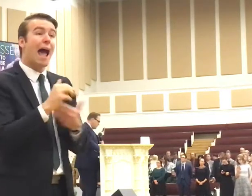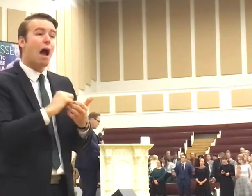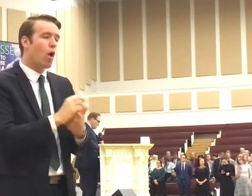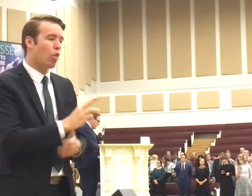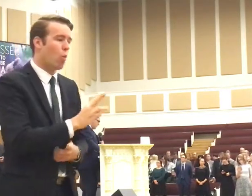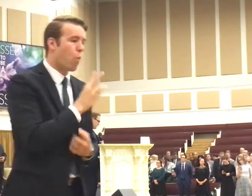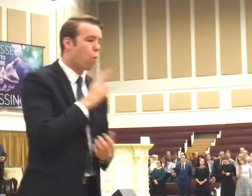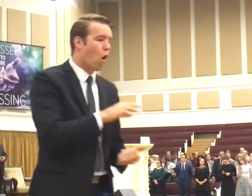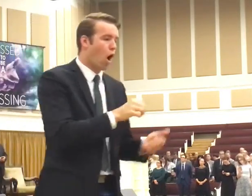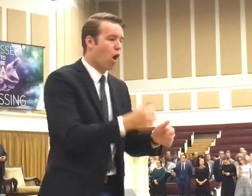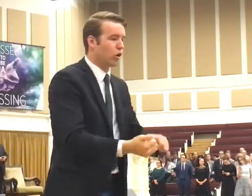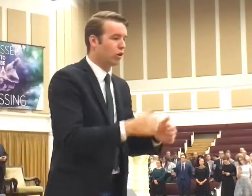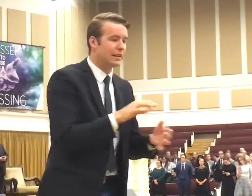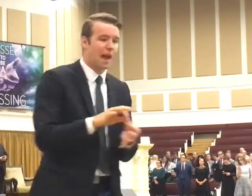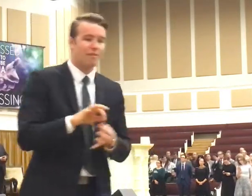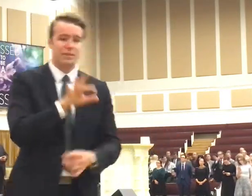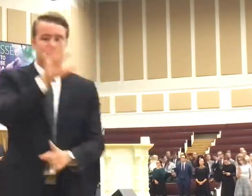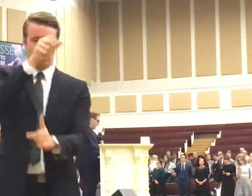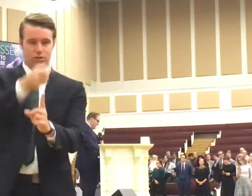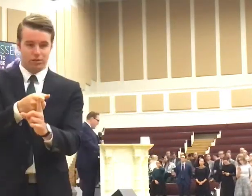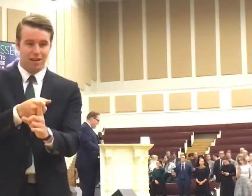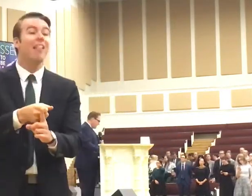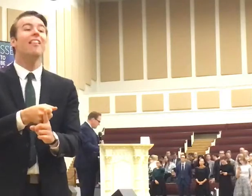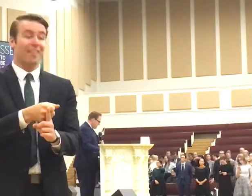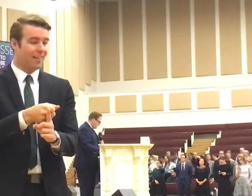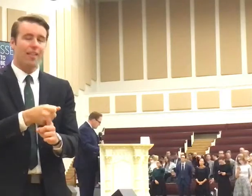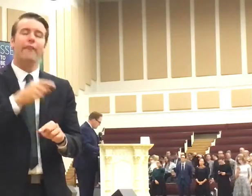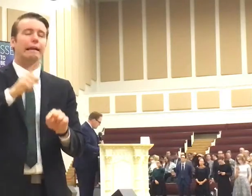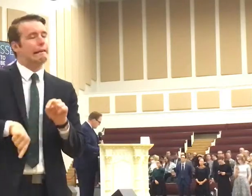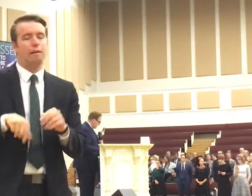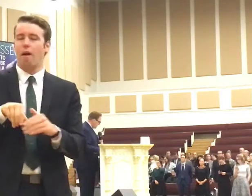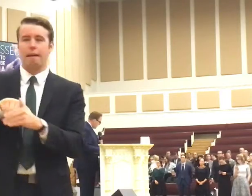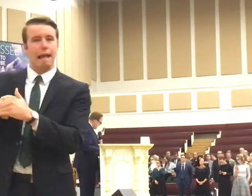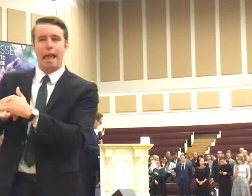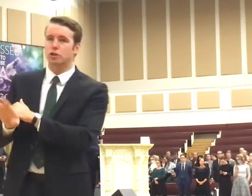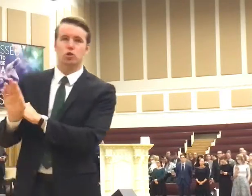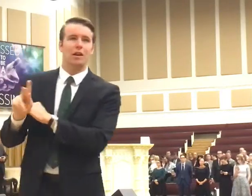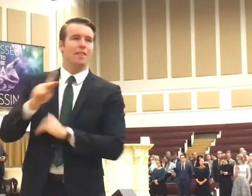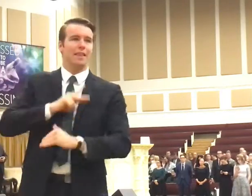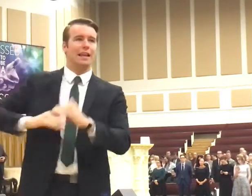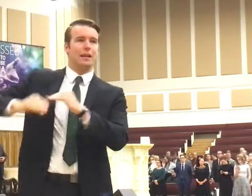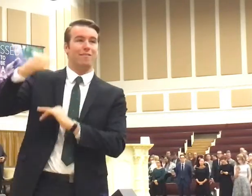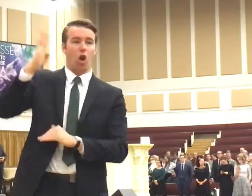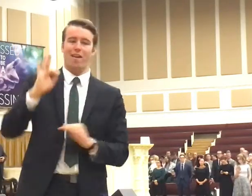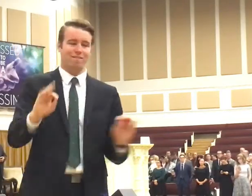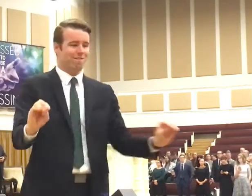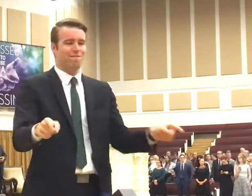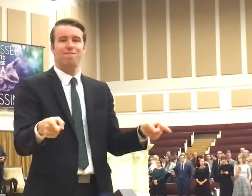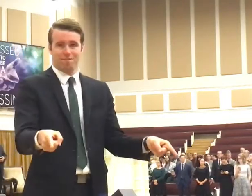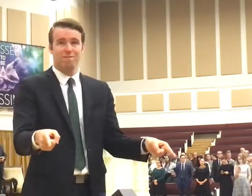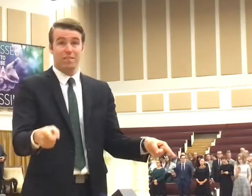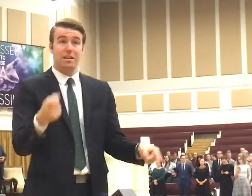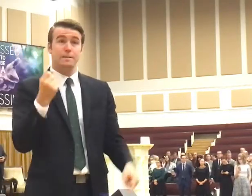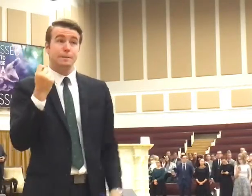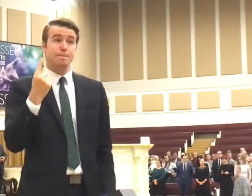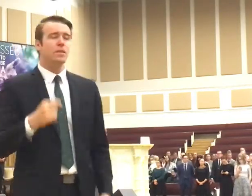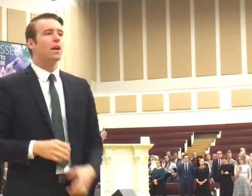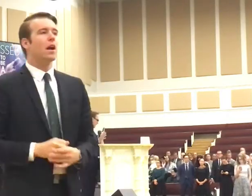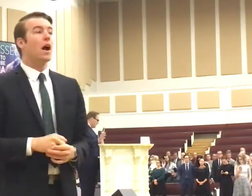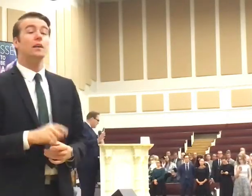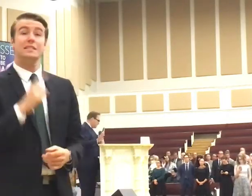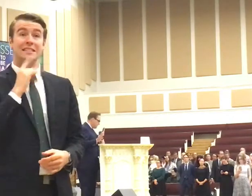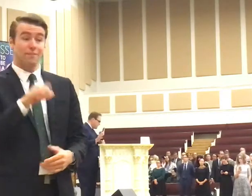water and of the Spirit, he cannot enter into the kingdom of God." So he says, unless